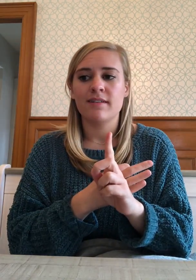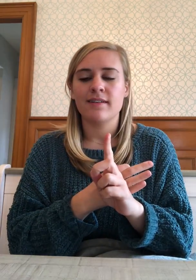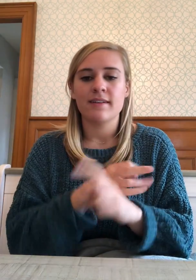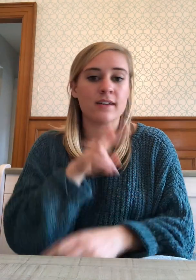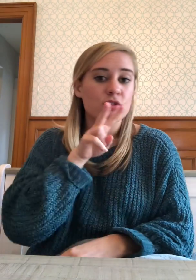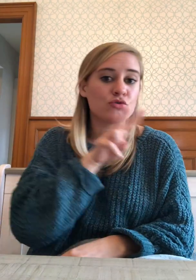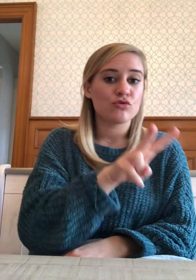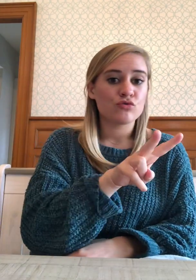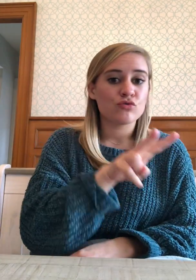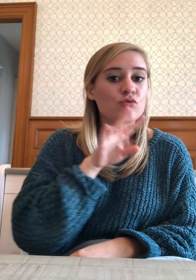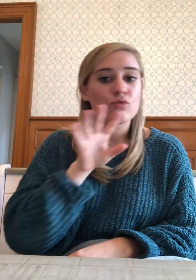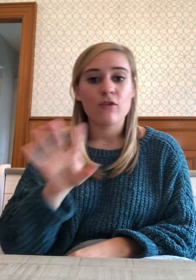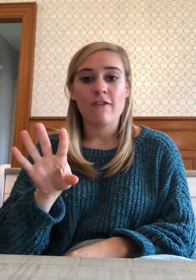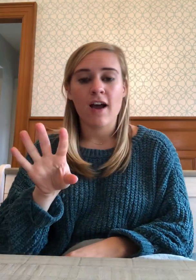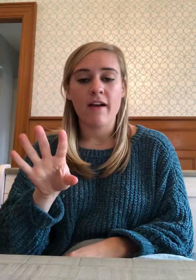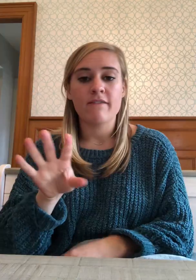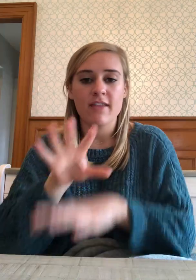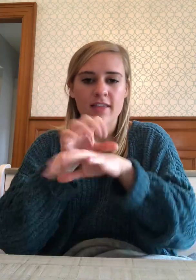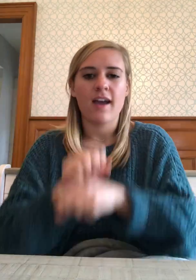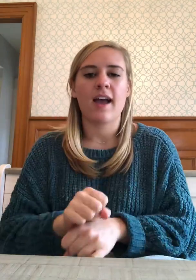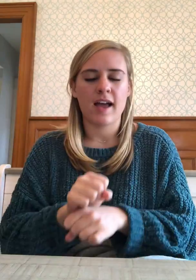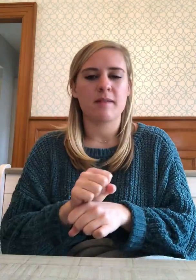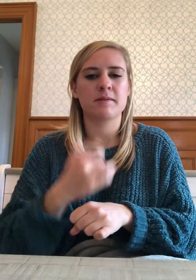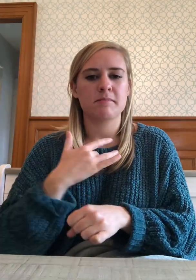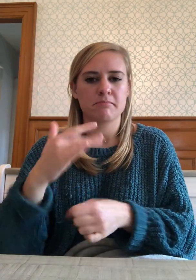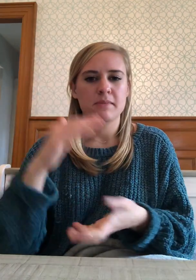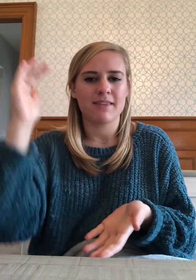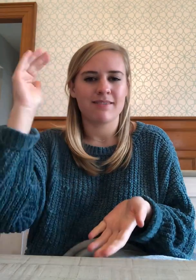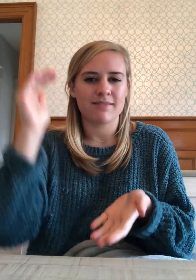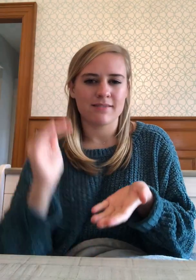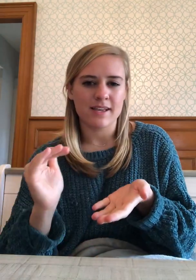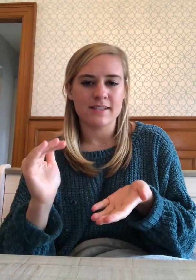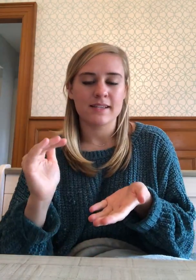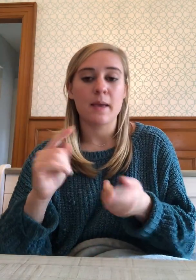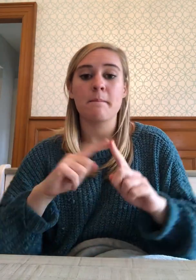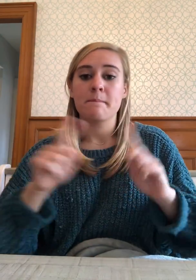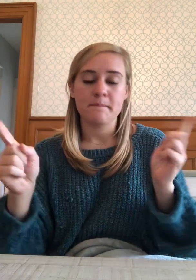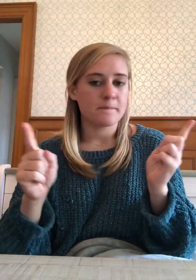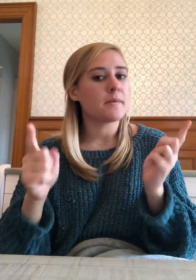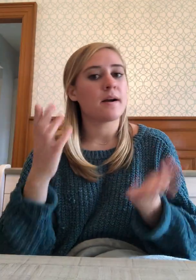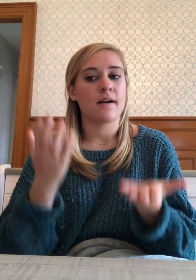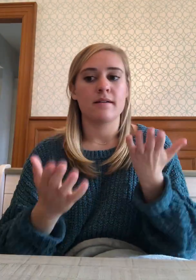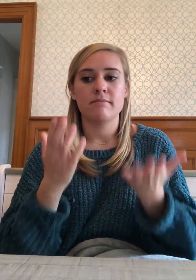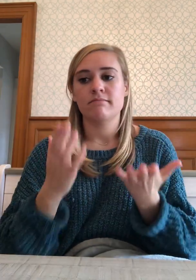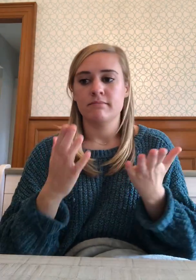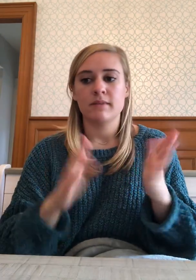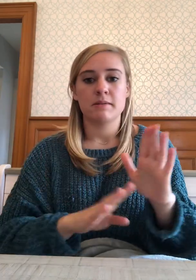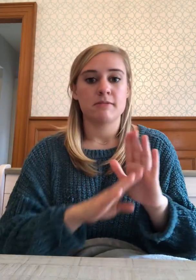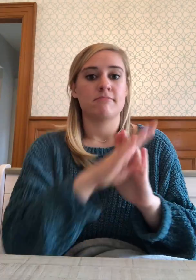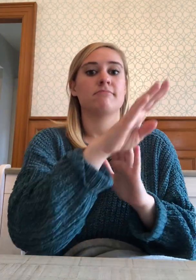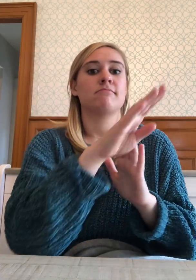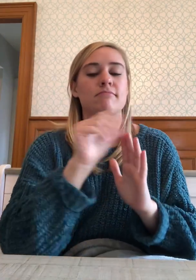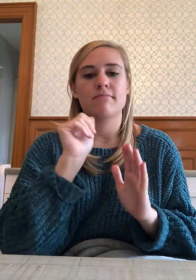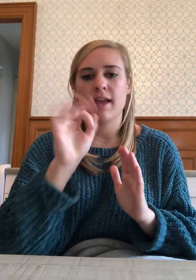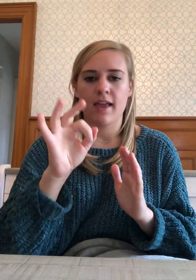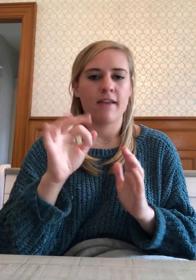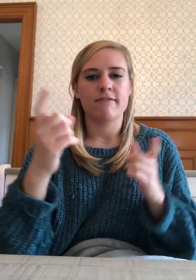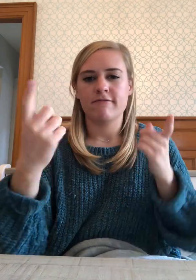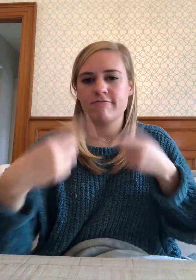the habit lessens, but it may increase with fatigue, sibling rivalry, parental need. So thumb sucking